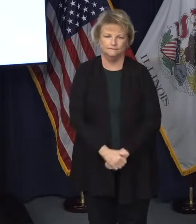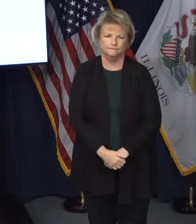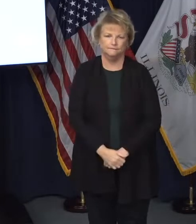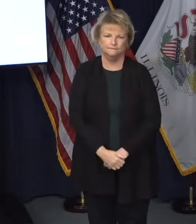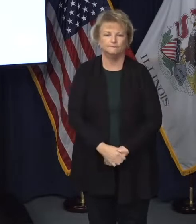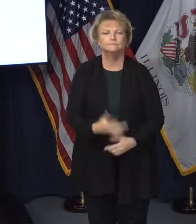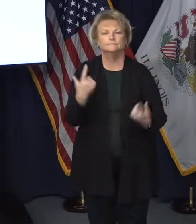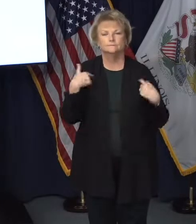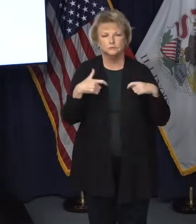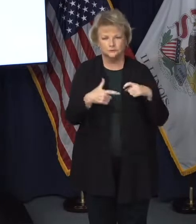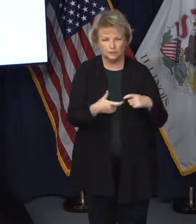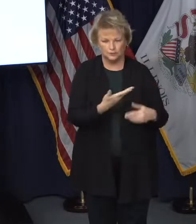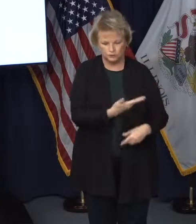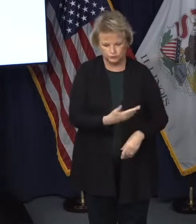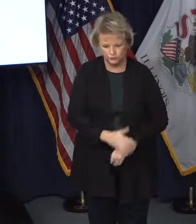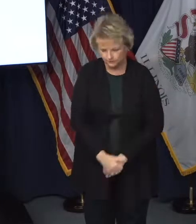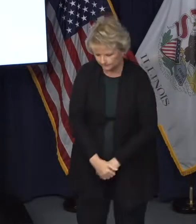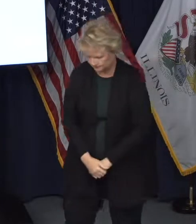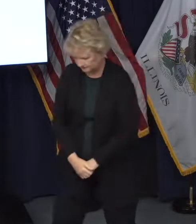Buenas tardes a todos.